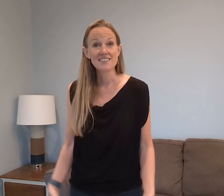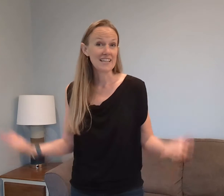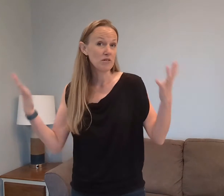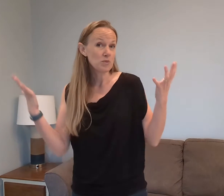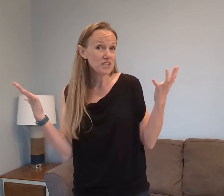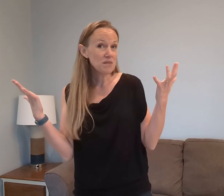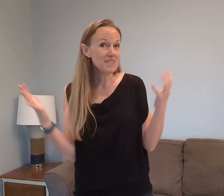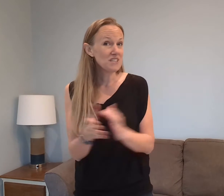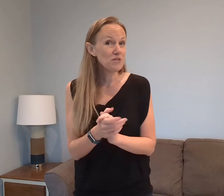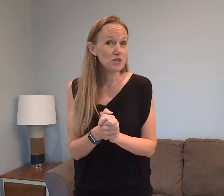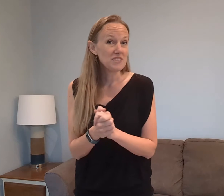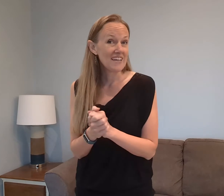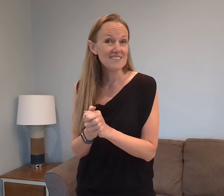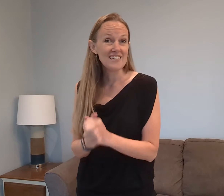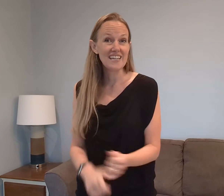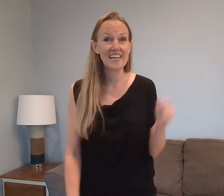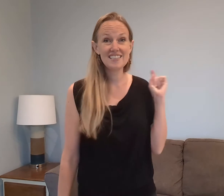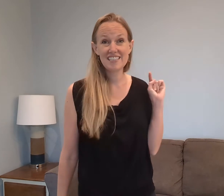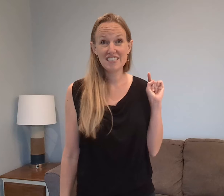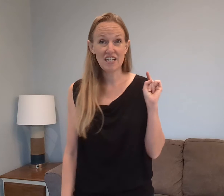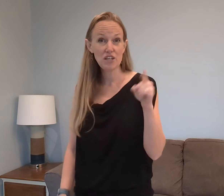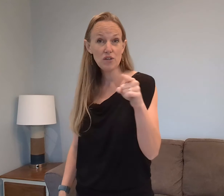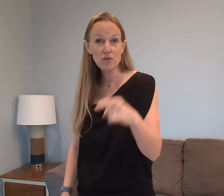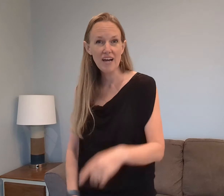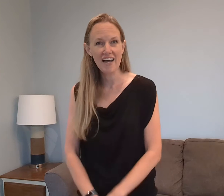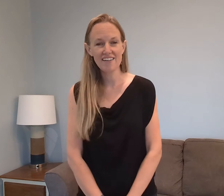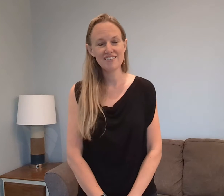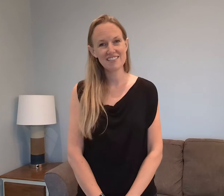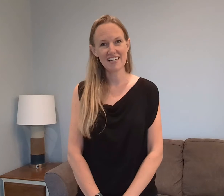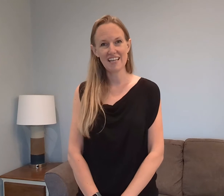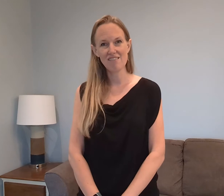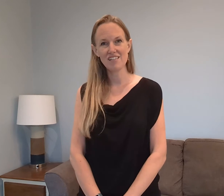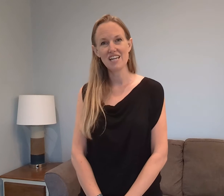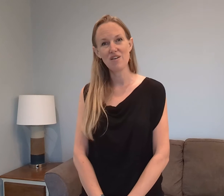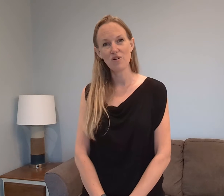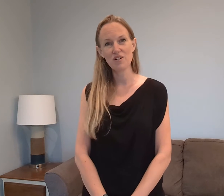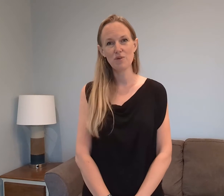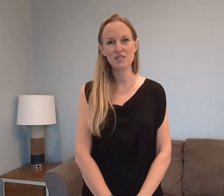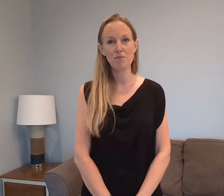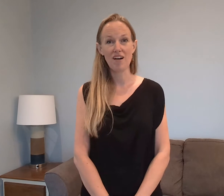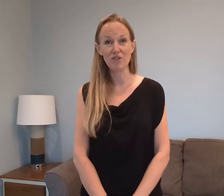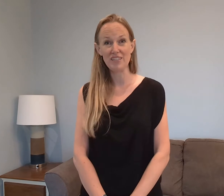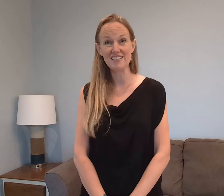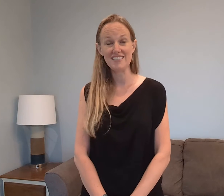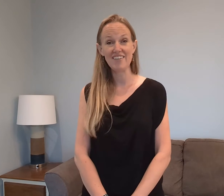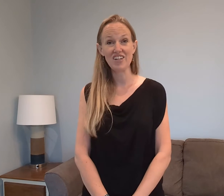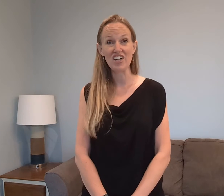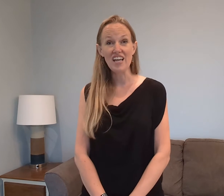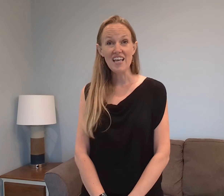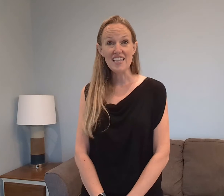Sign Language Worship is a YouTube channel dedicated to teaching you how to use sign language in order to worship our Lord and Savior.